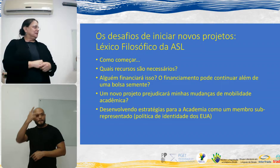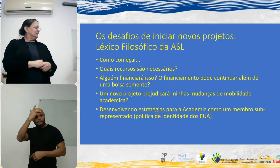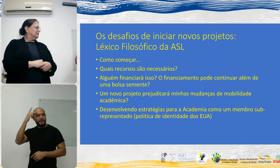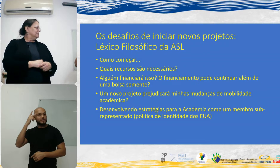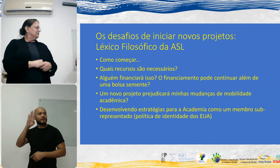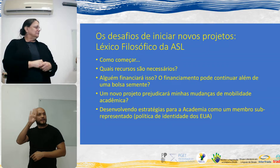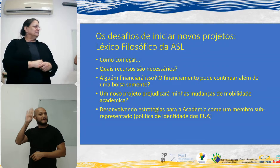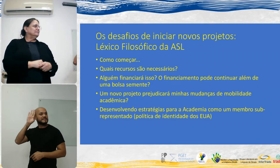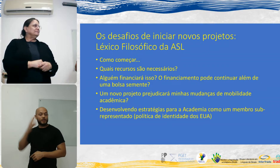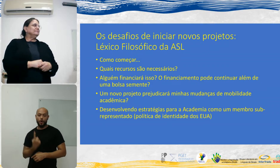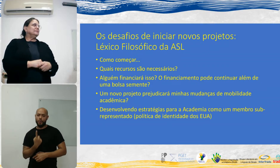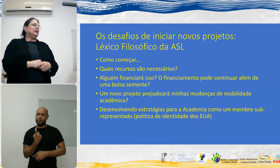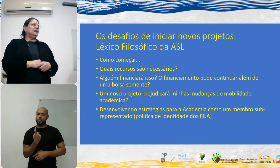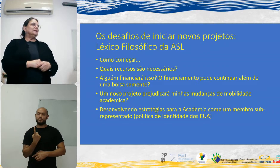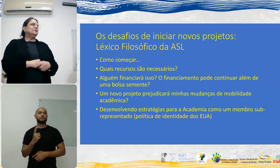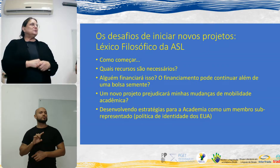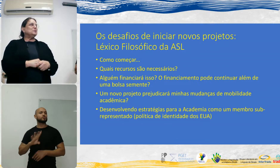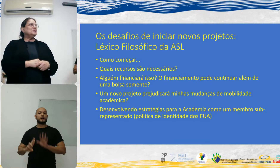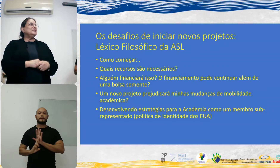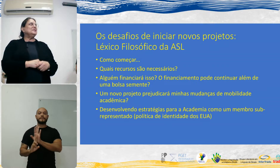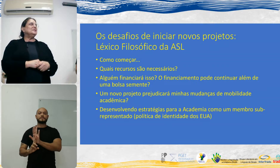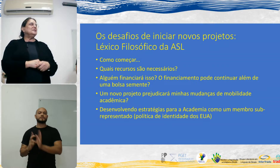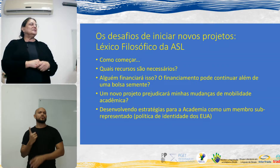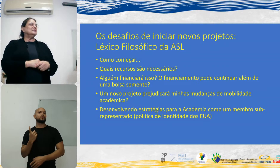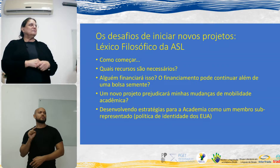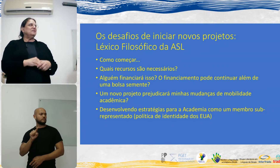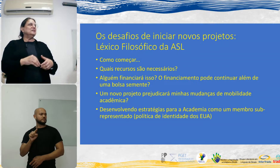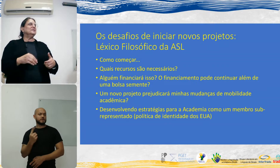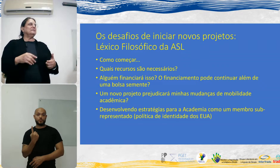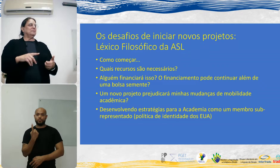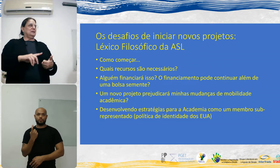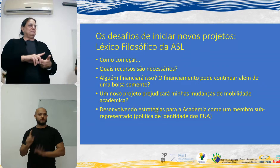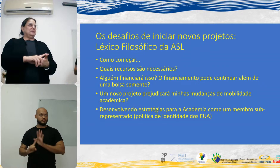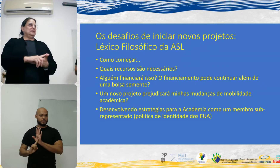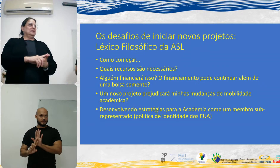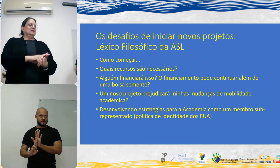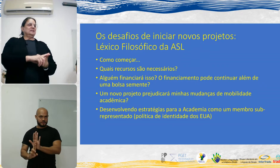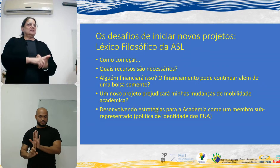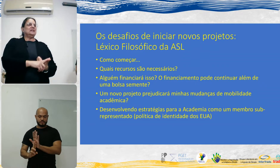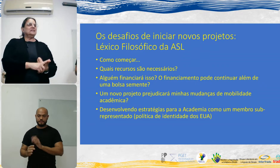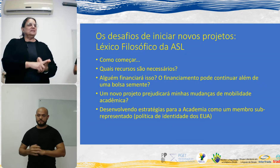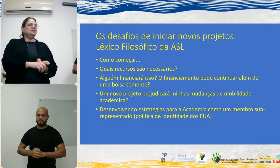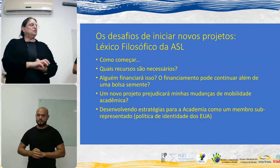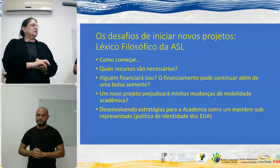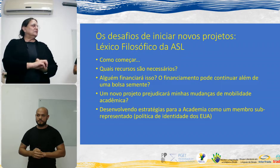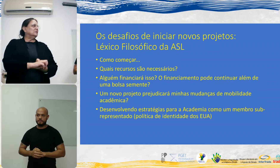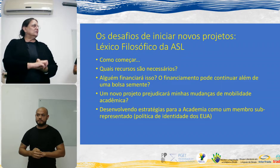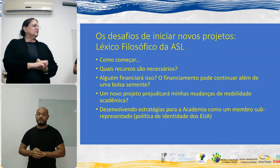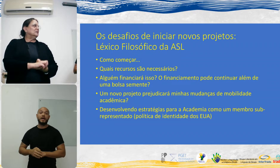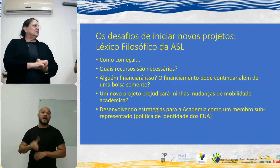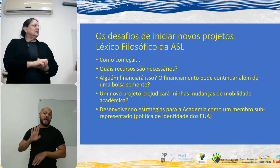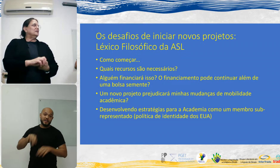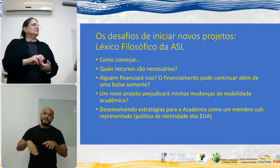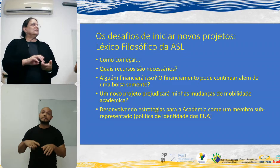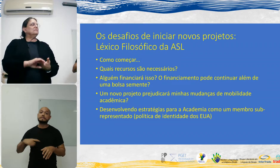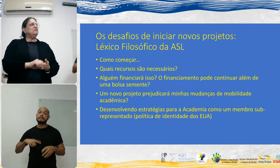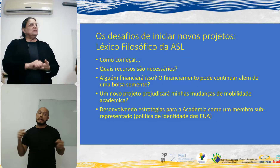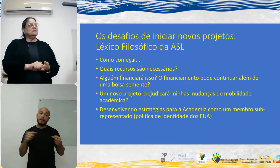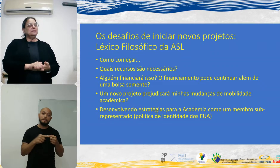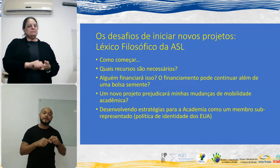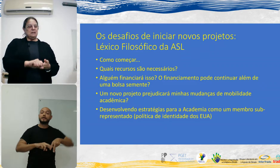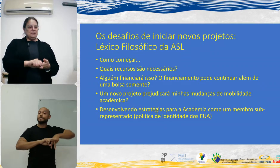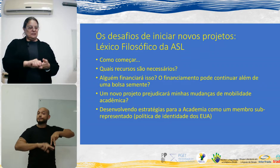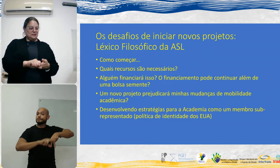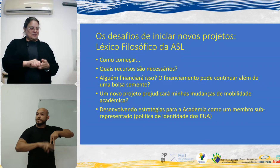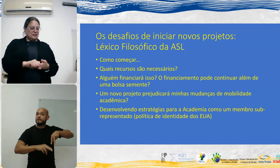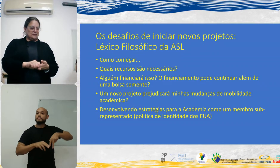academic, and usually in some fields that might mean it's connected to gender, in some